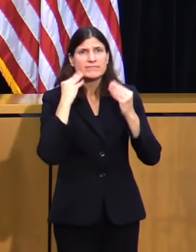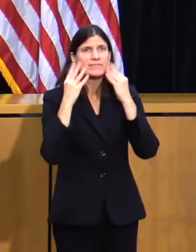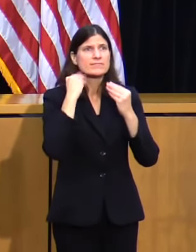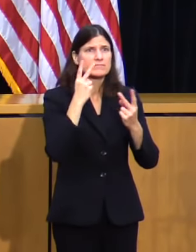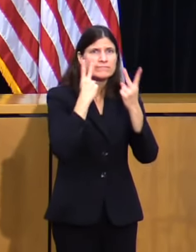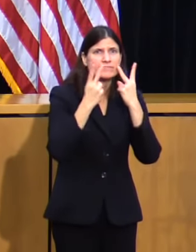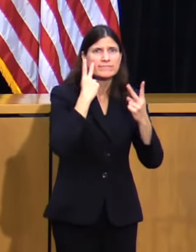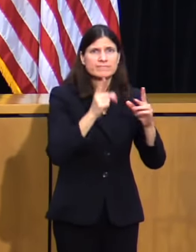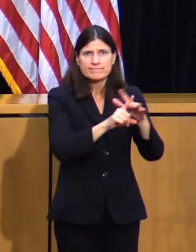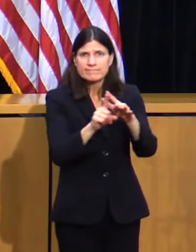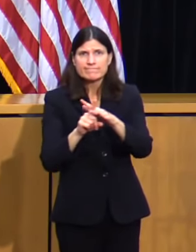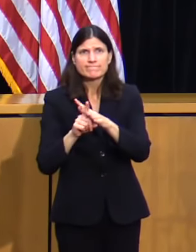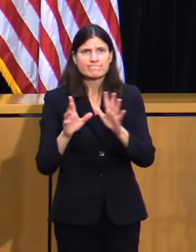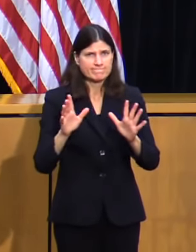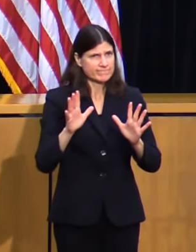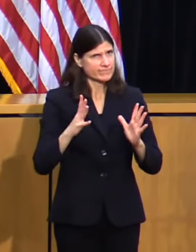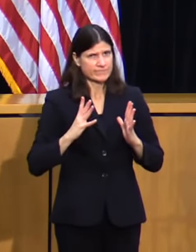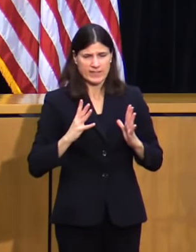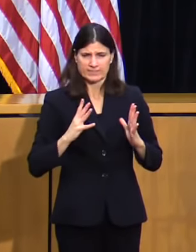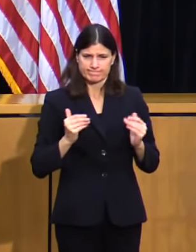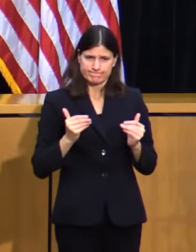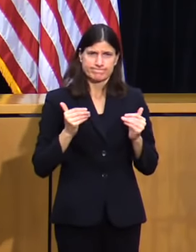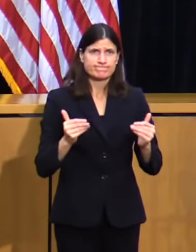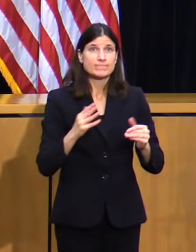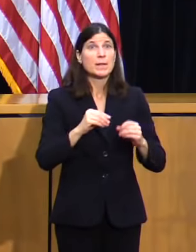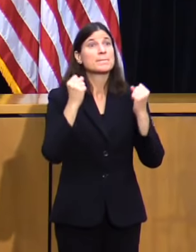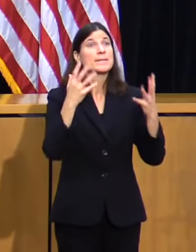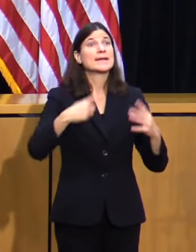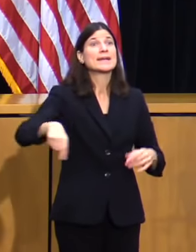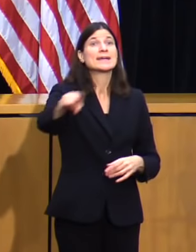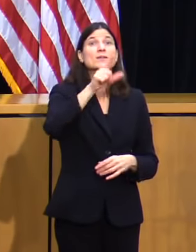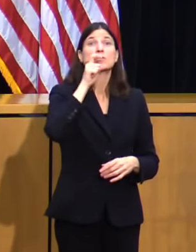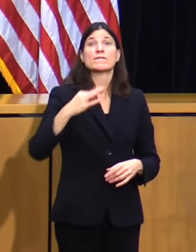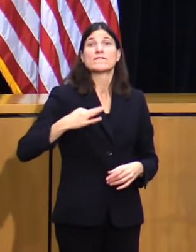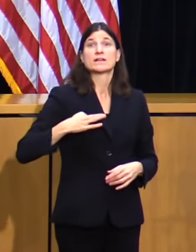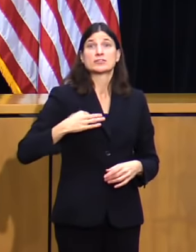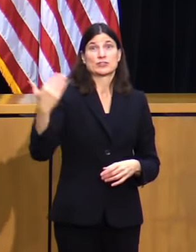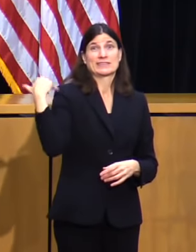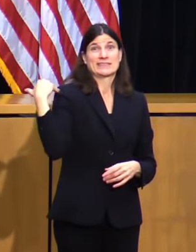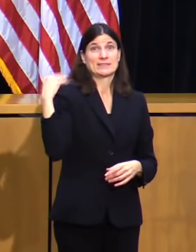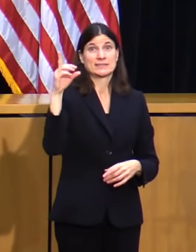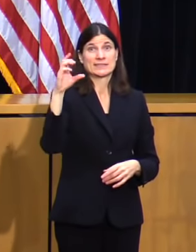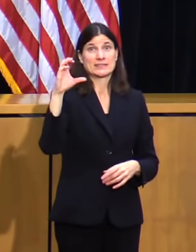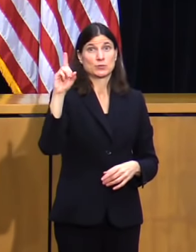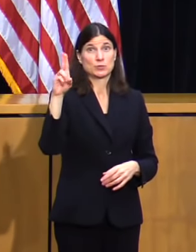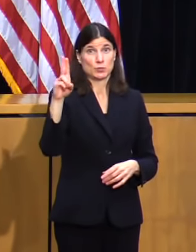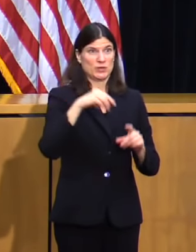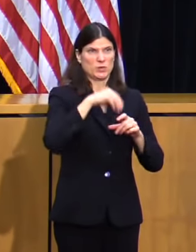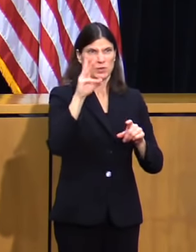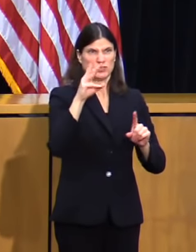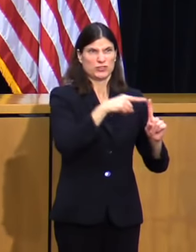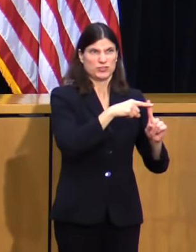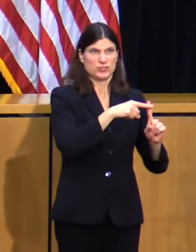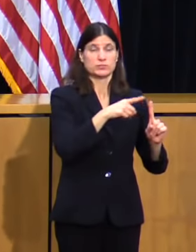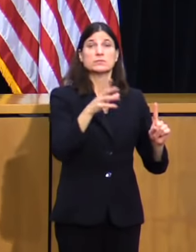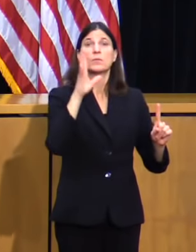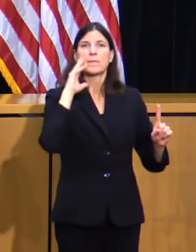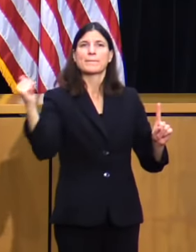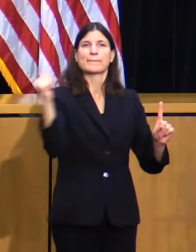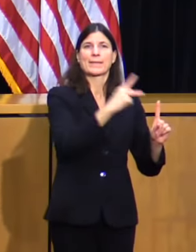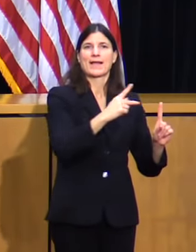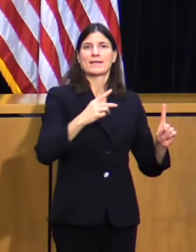a second time, the construction workers, doctors, nurses, EMTs, security guards, custodial staff, and volunteers, we